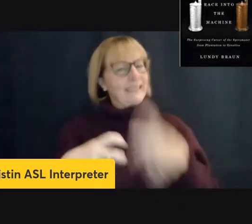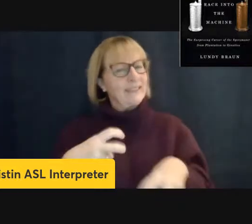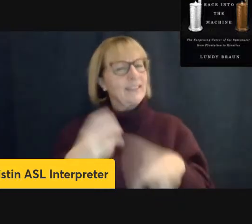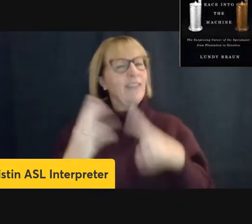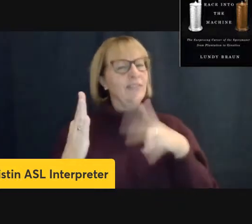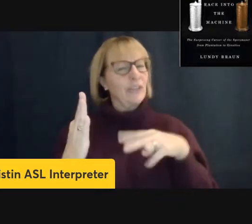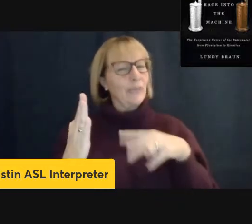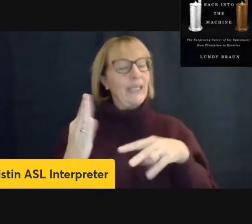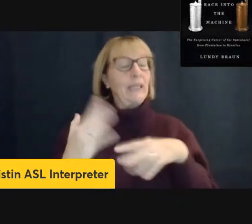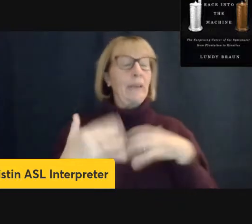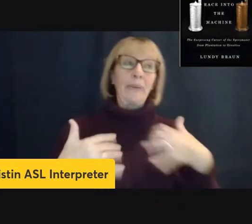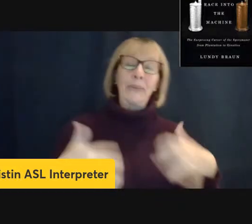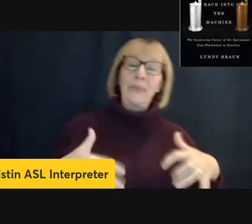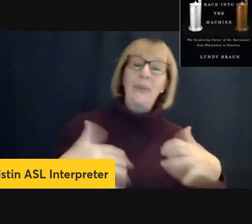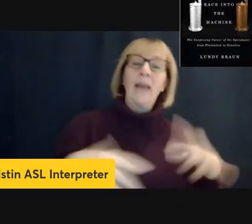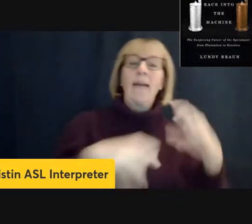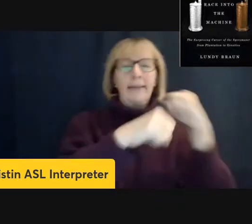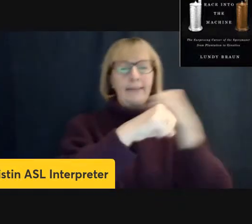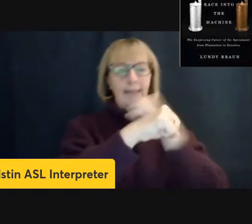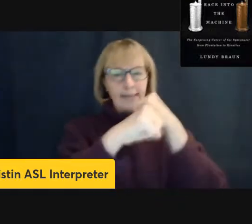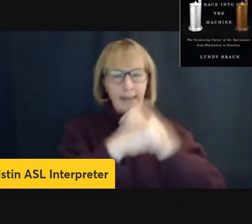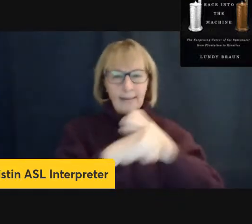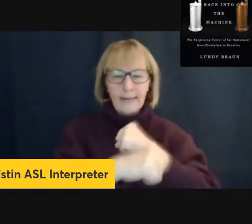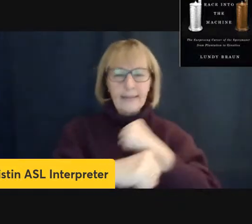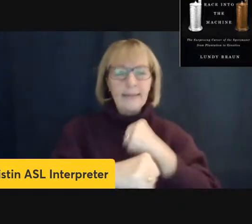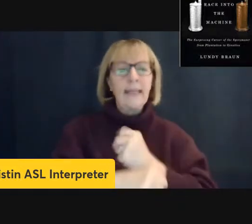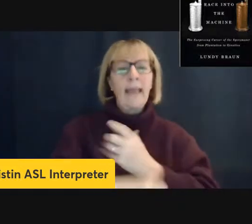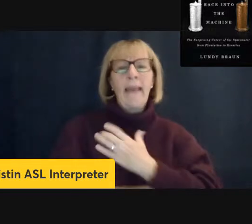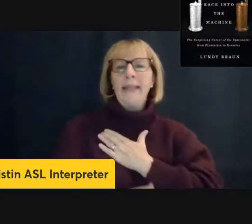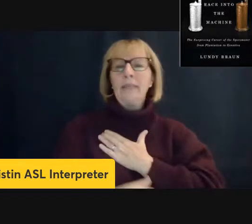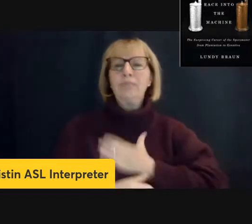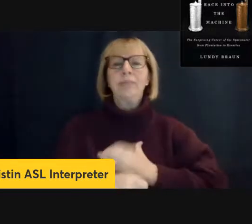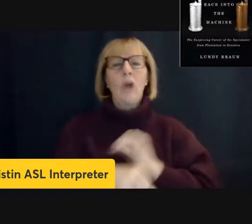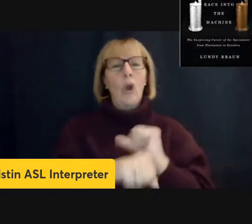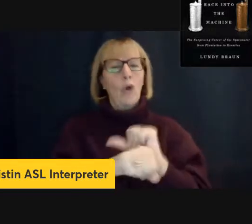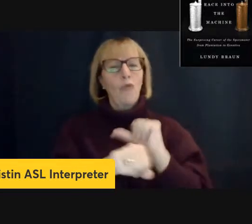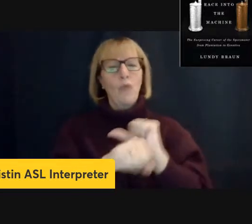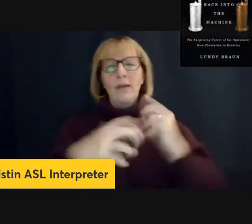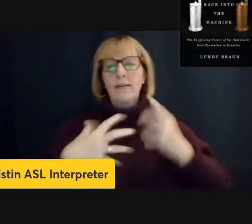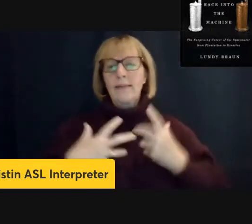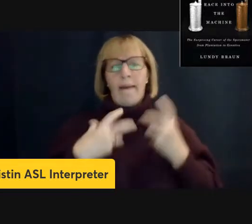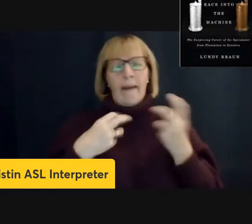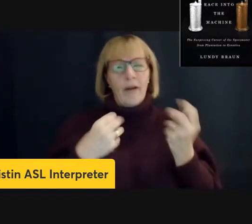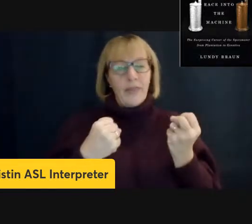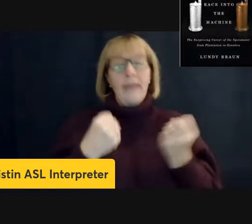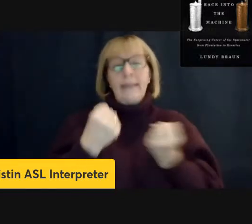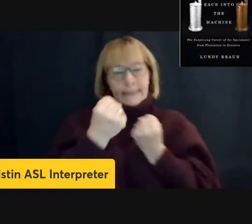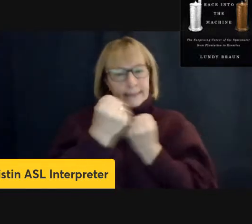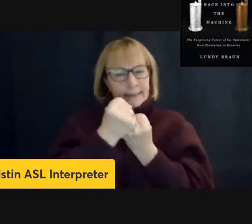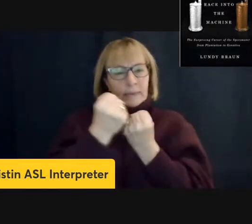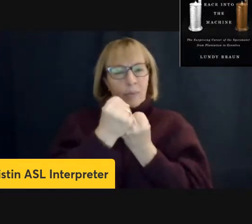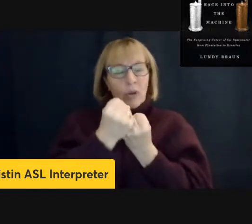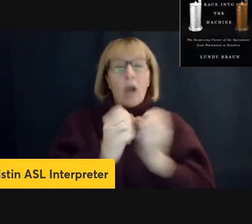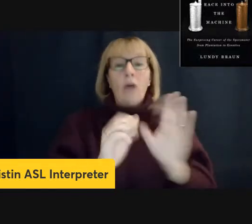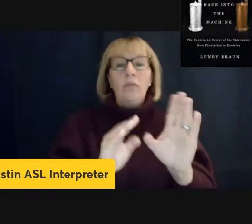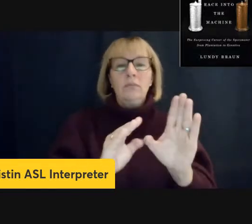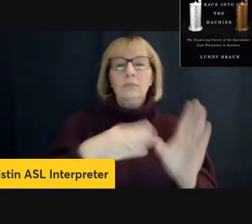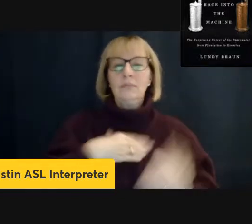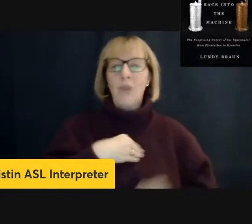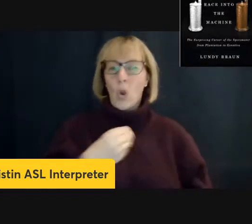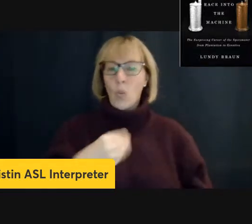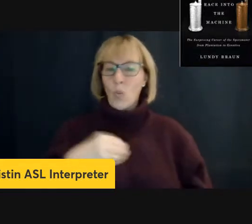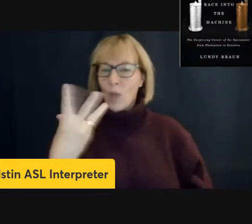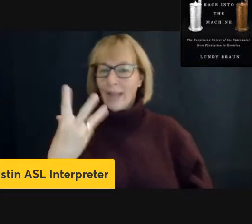statistician and a passionate supporter of workers' health, that is, white workers' health. But